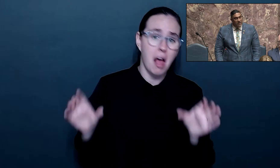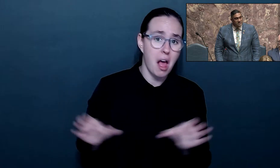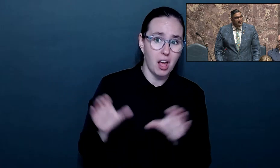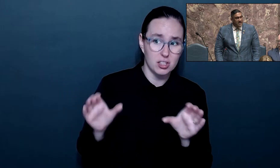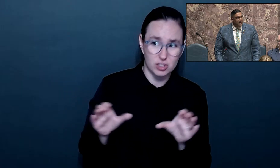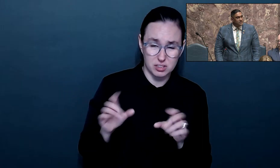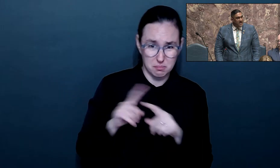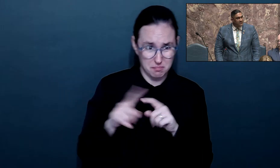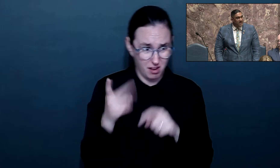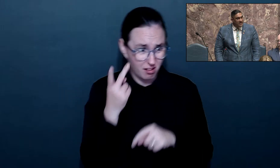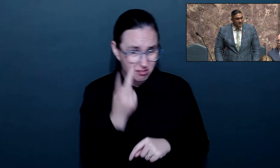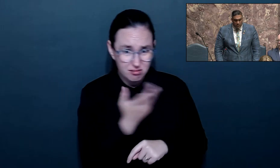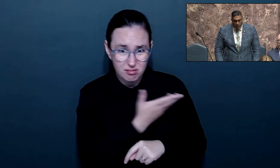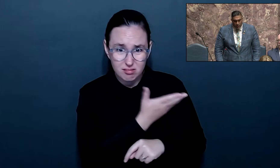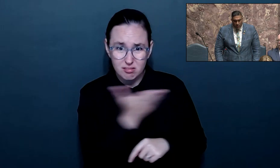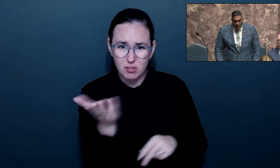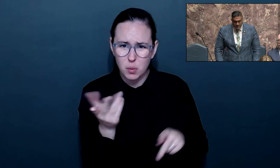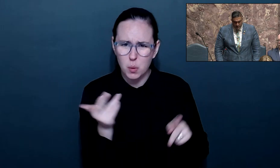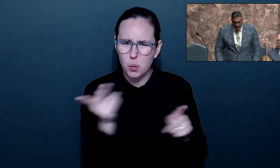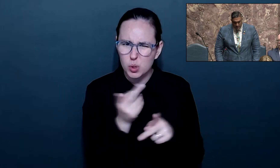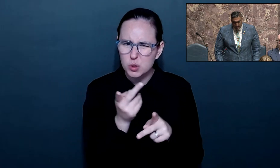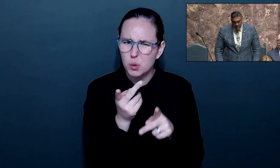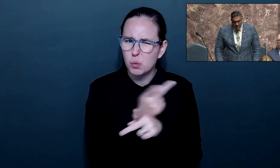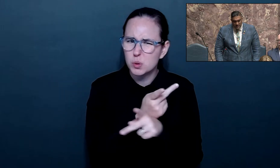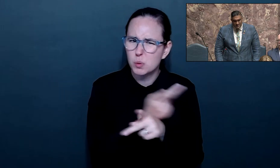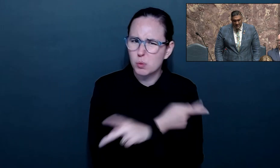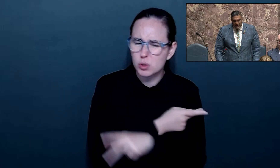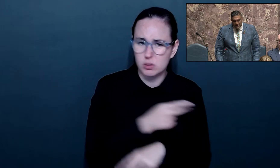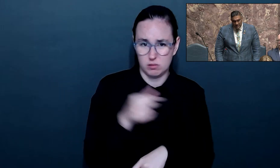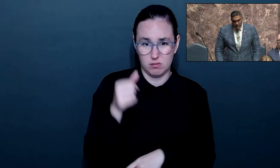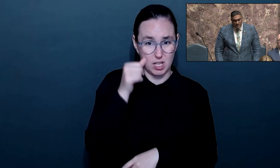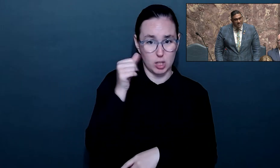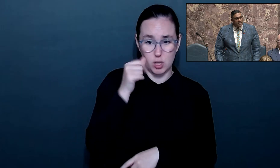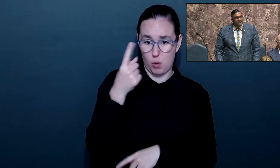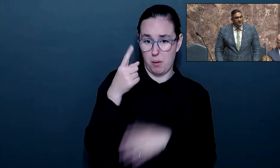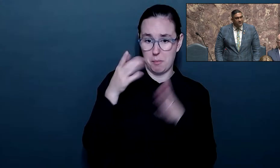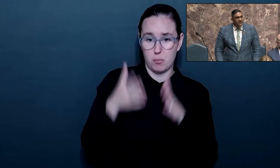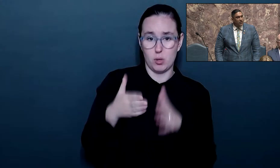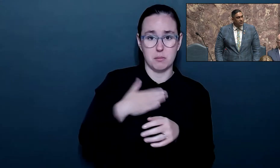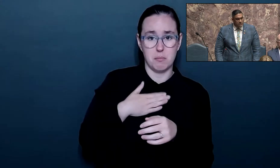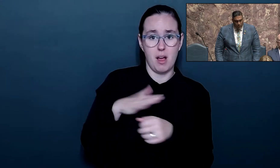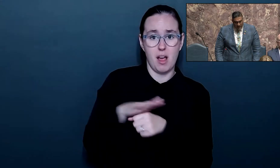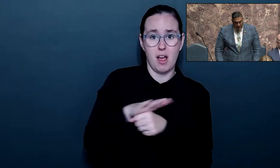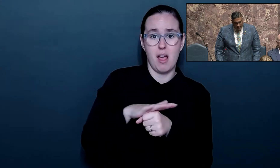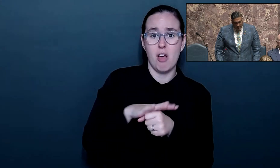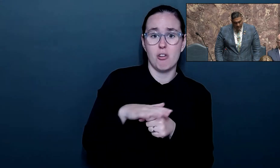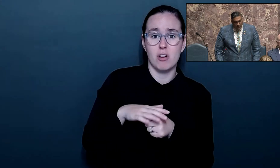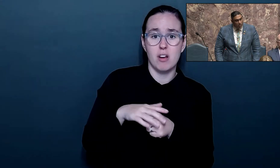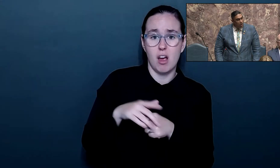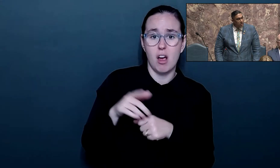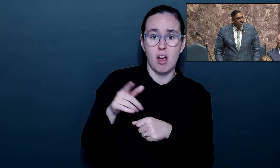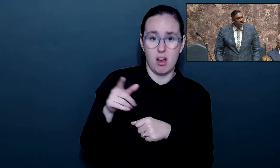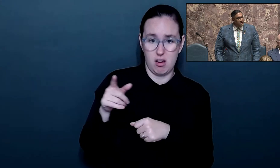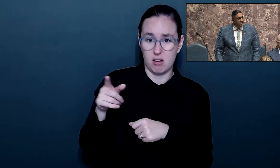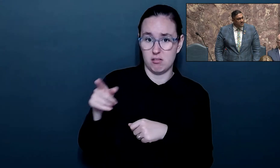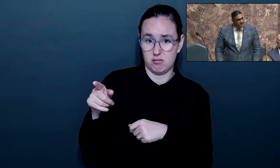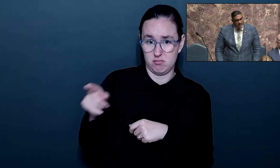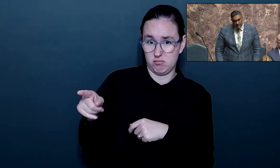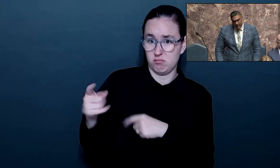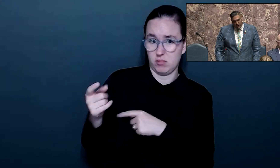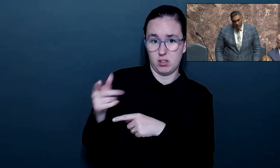up once again outside of Langley Memorial Hospital. This tent was set up 50 yards away from